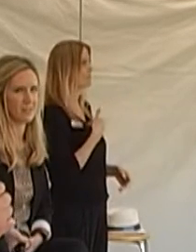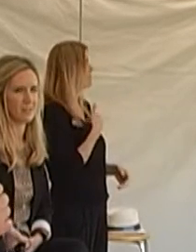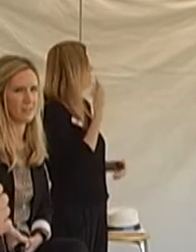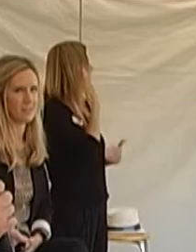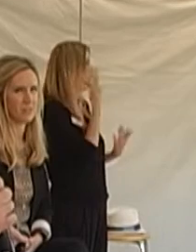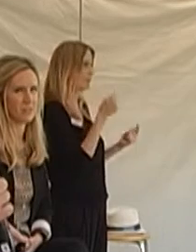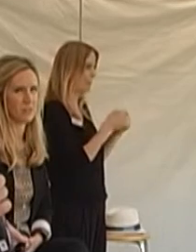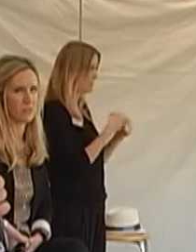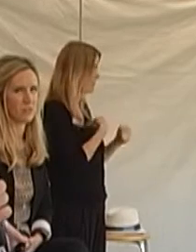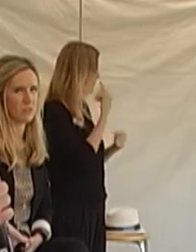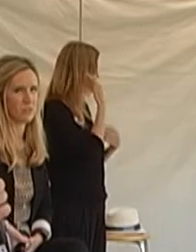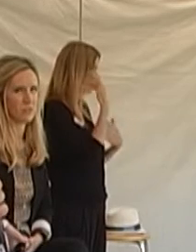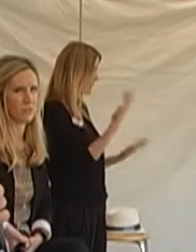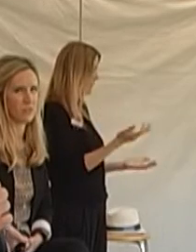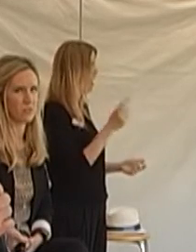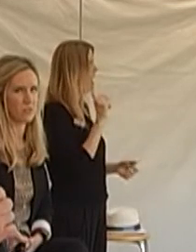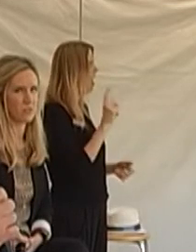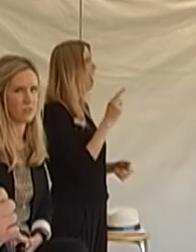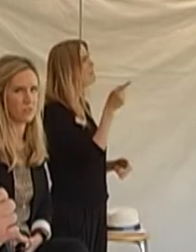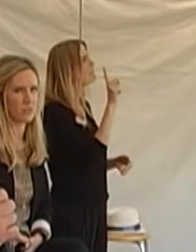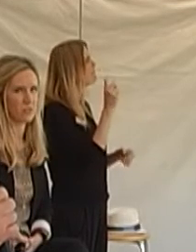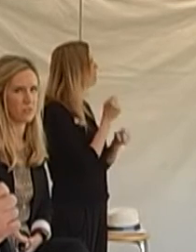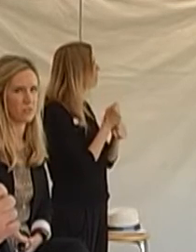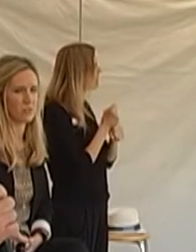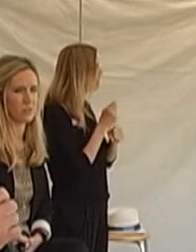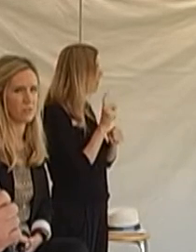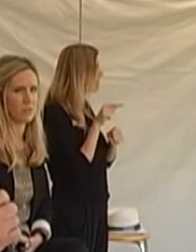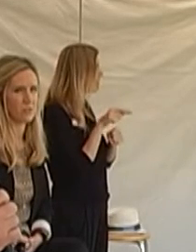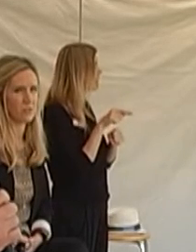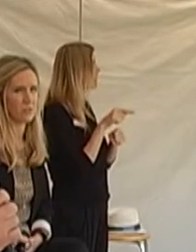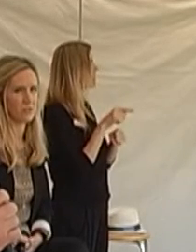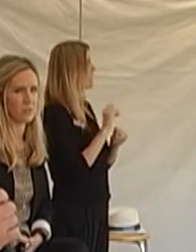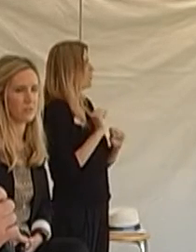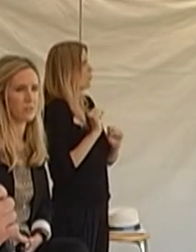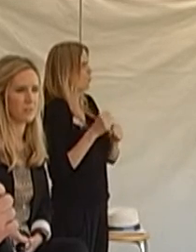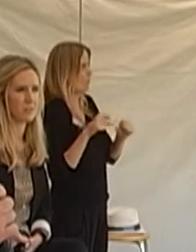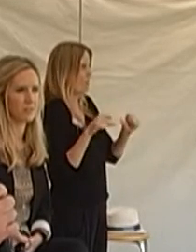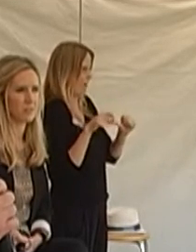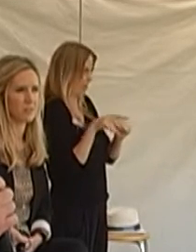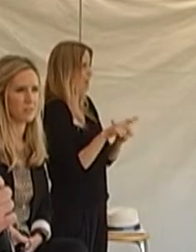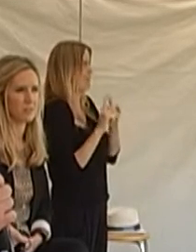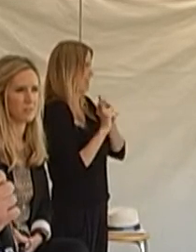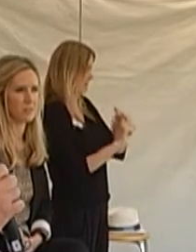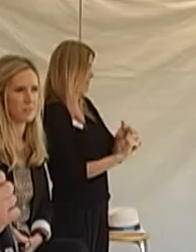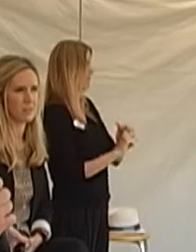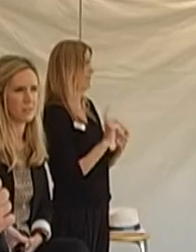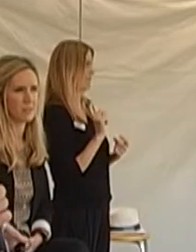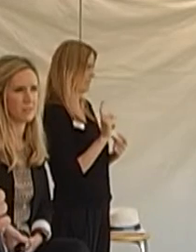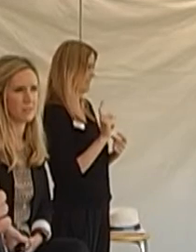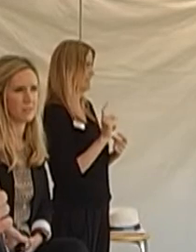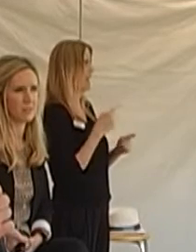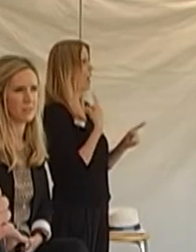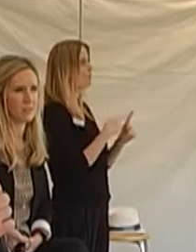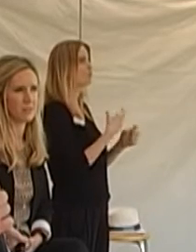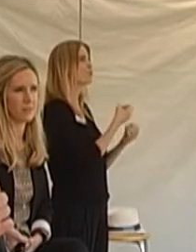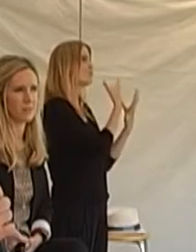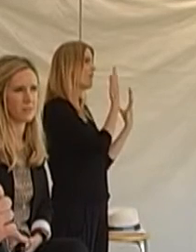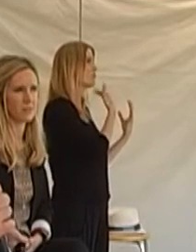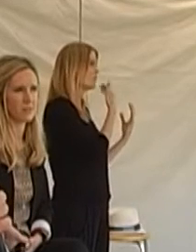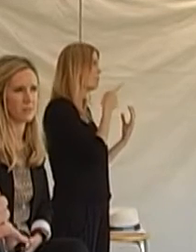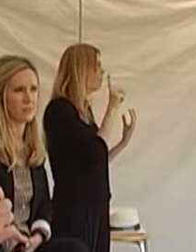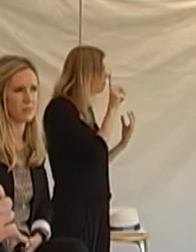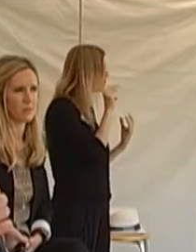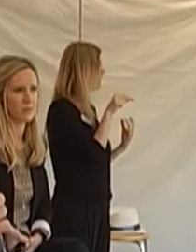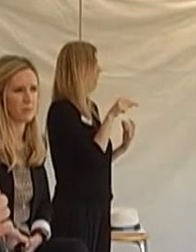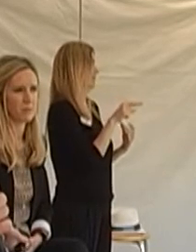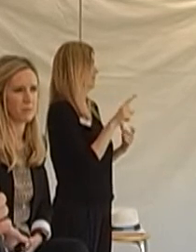don't know exactly, but it has something to do with the cold winters and the light summers. It has